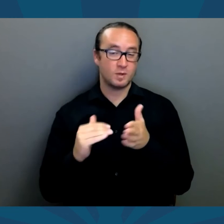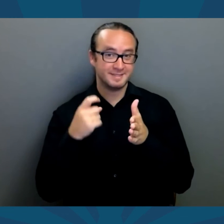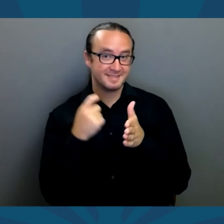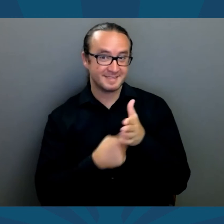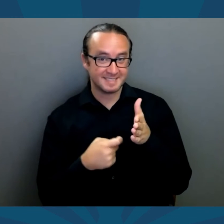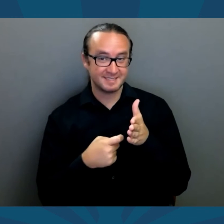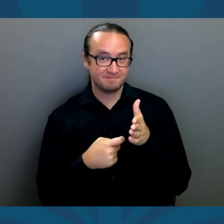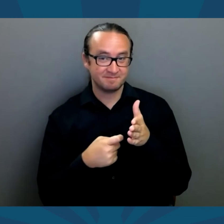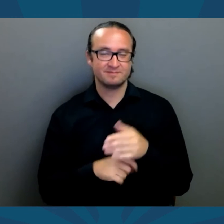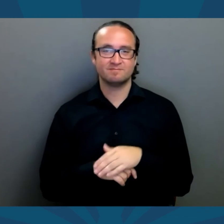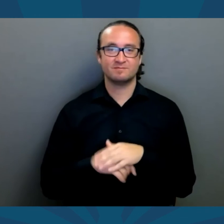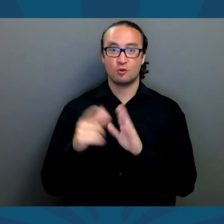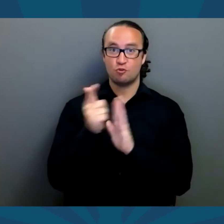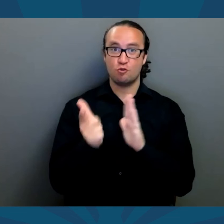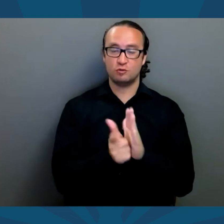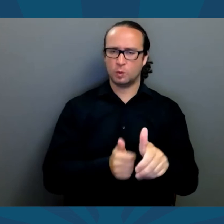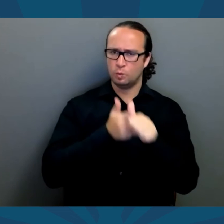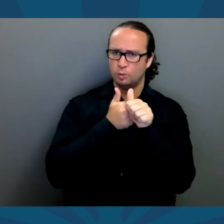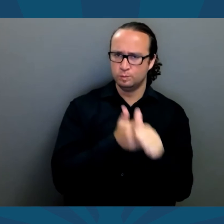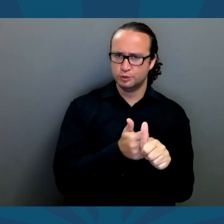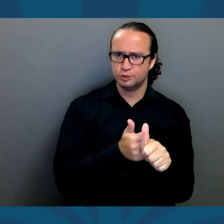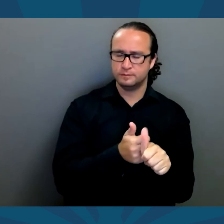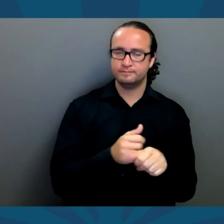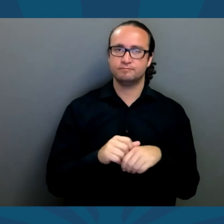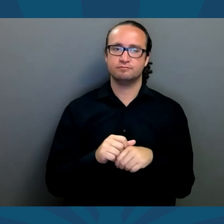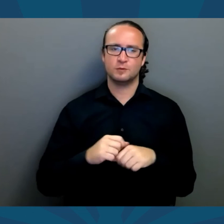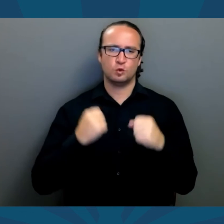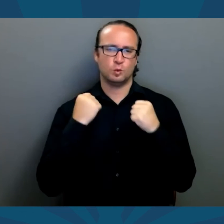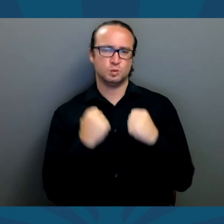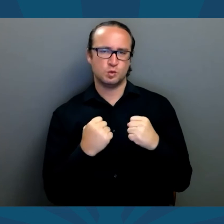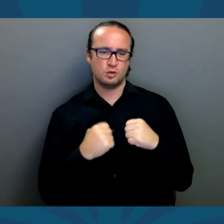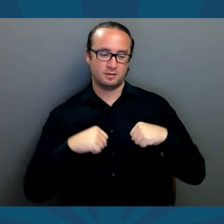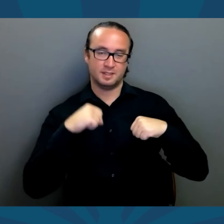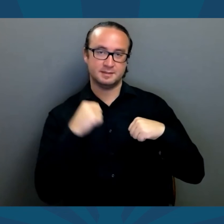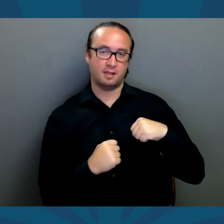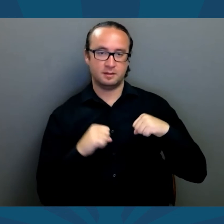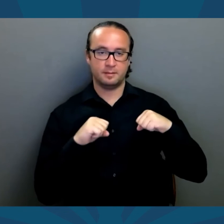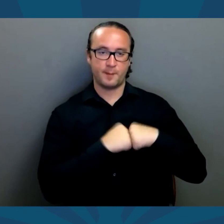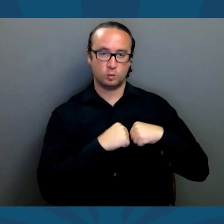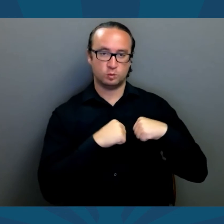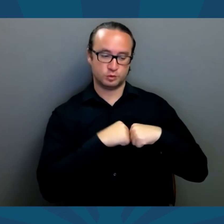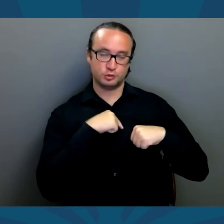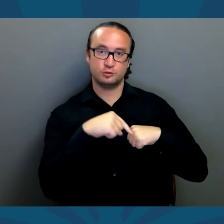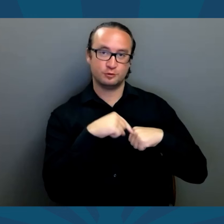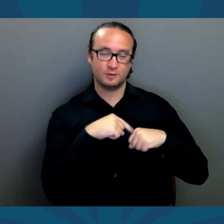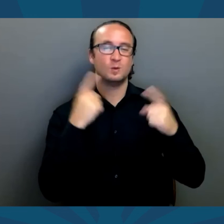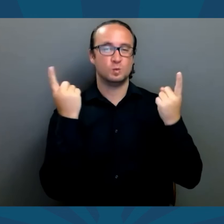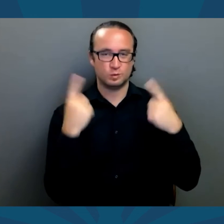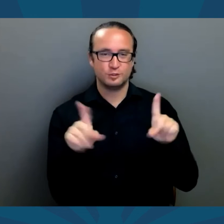Conservatism, low taxes, law and order, and a strong southern border